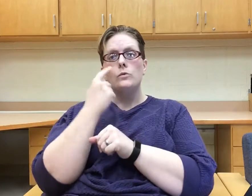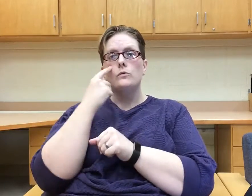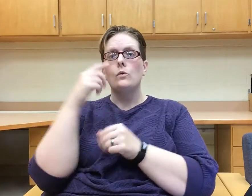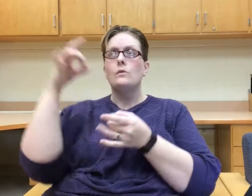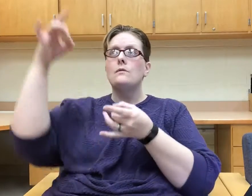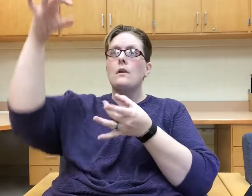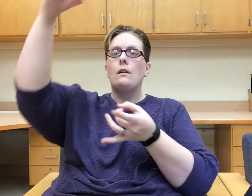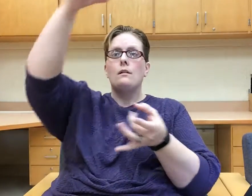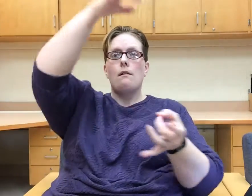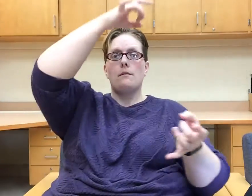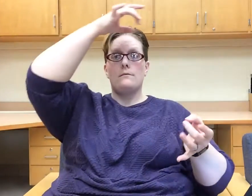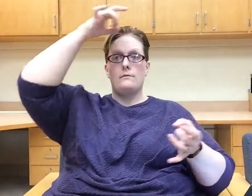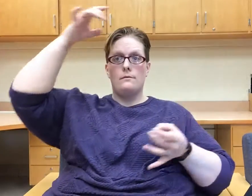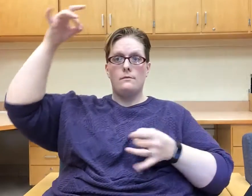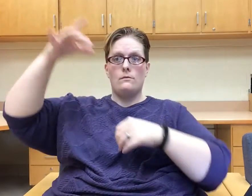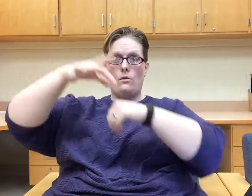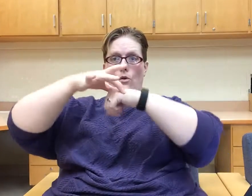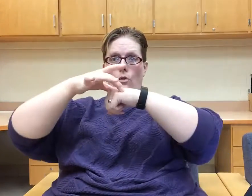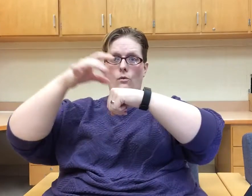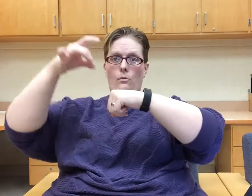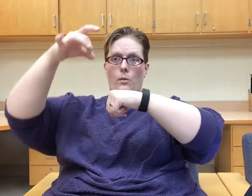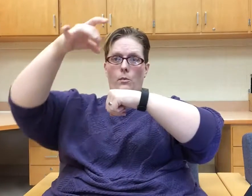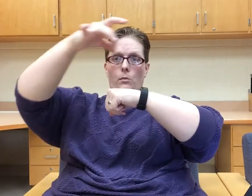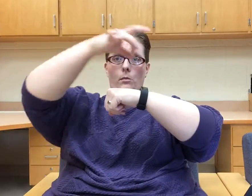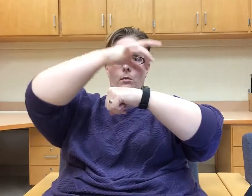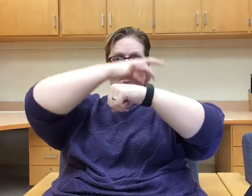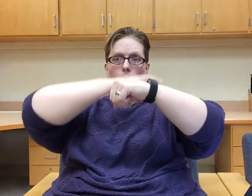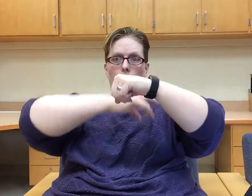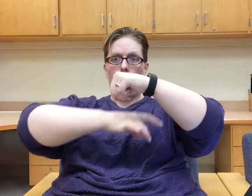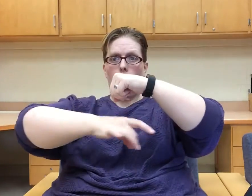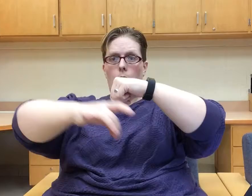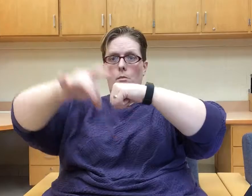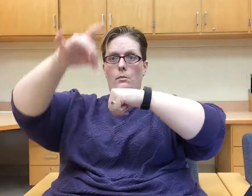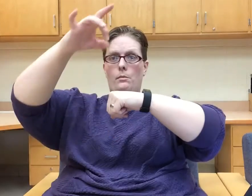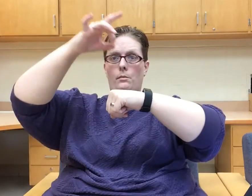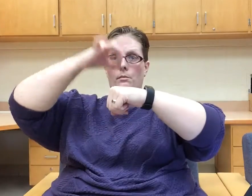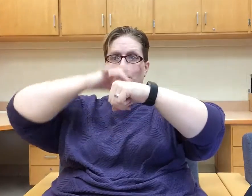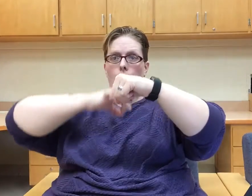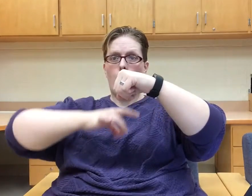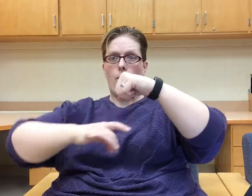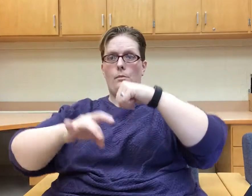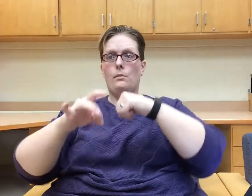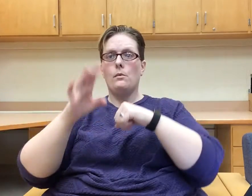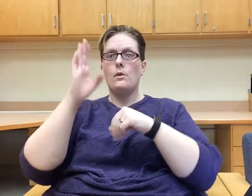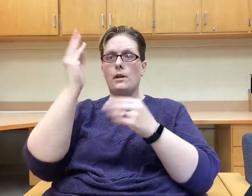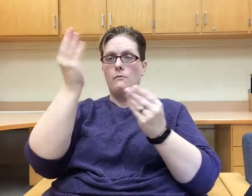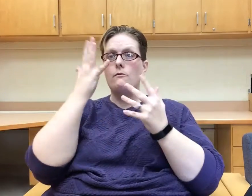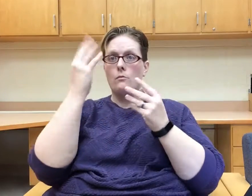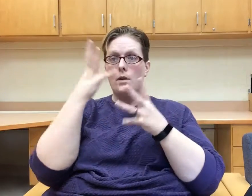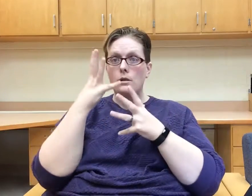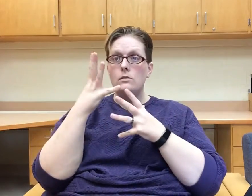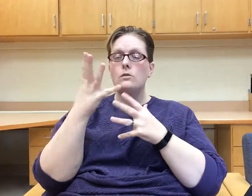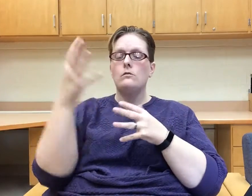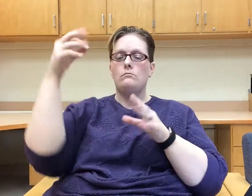They will use that from the satellites that are surrounding the Earth. It gives them